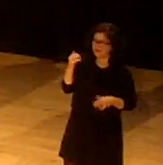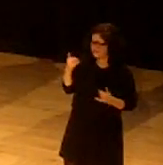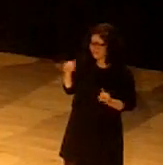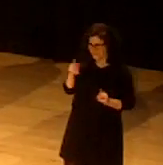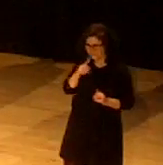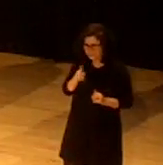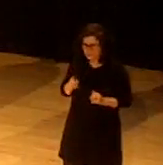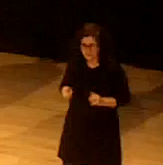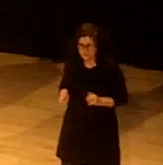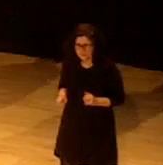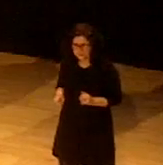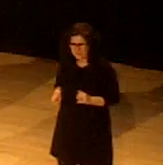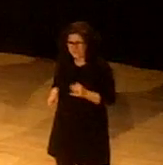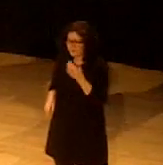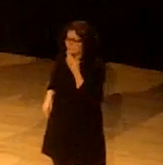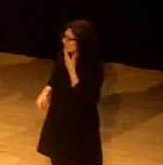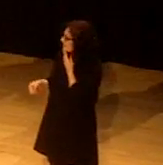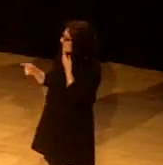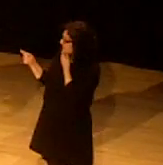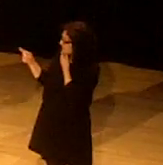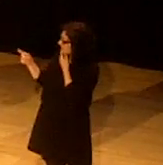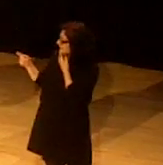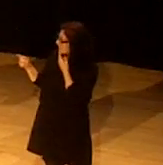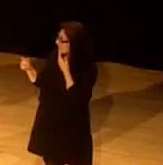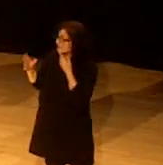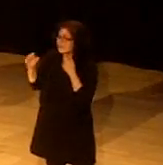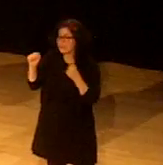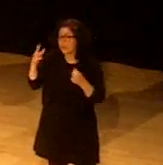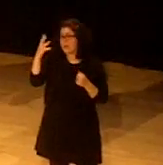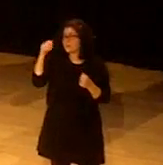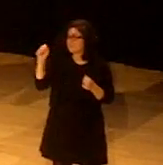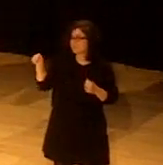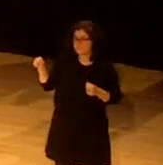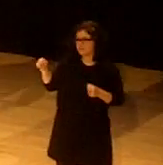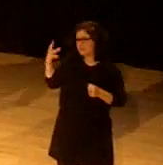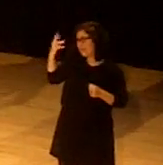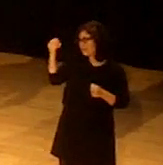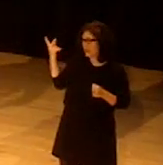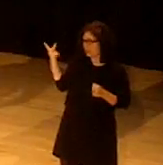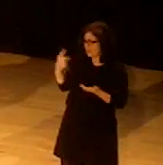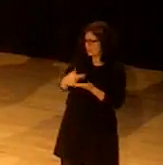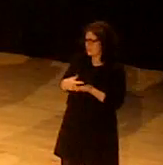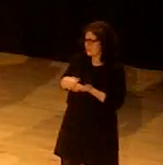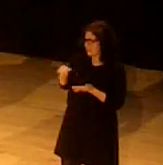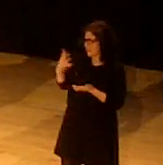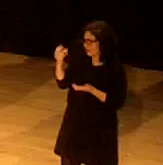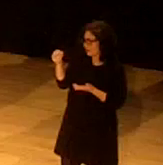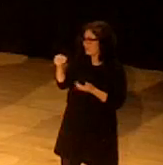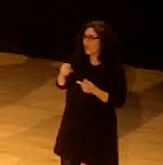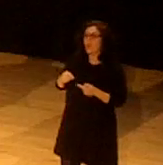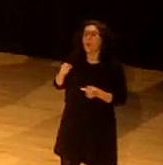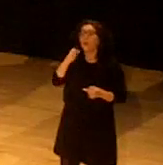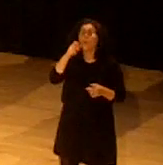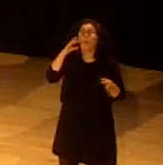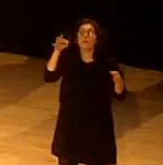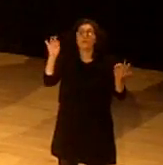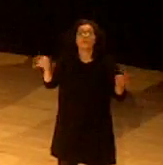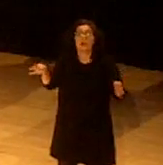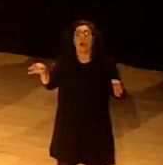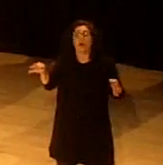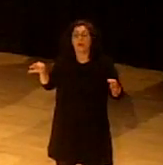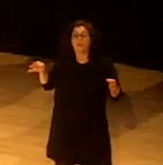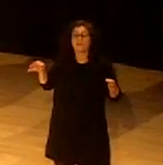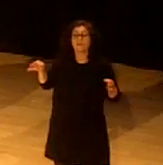exists. Again, we were discussing this outside, but the idea of who decides